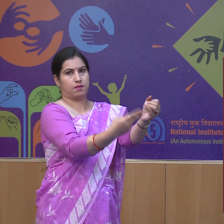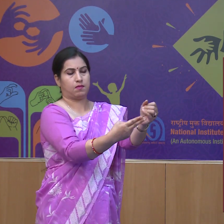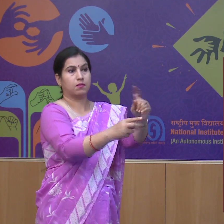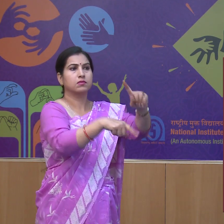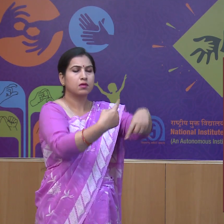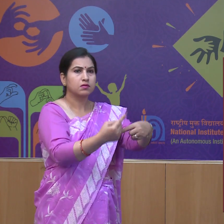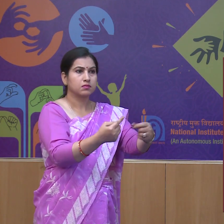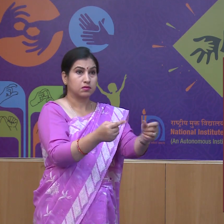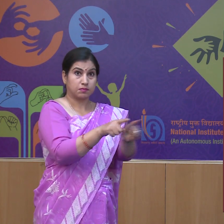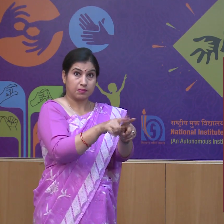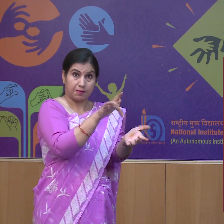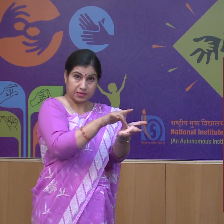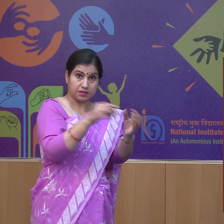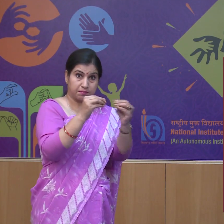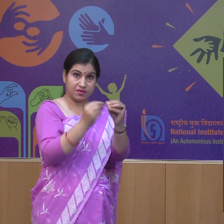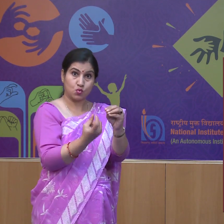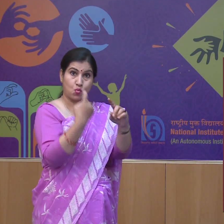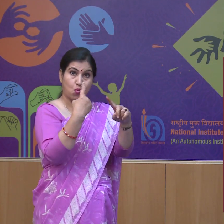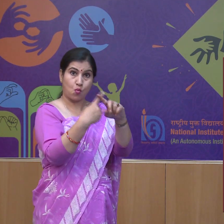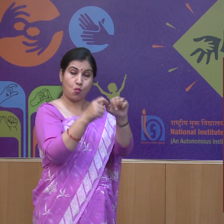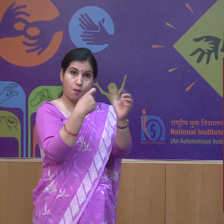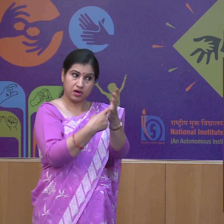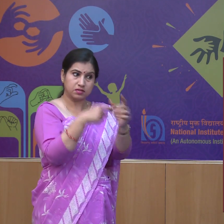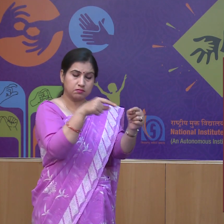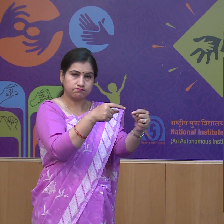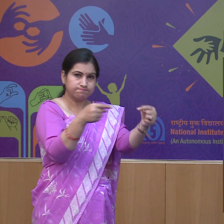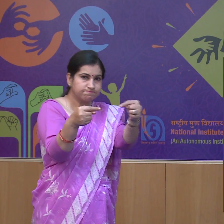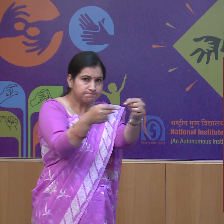As a result, the Battle of Buxar was fought on